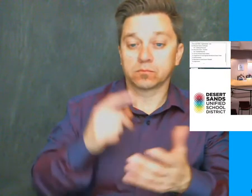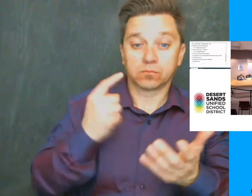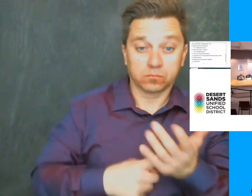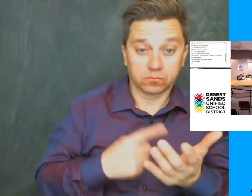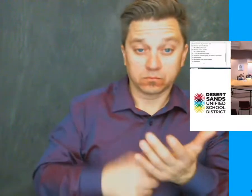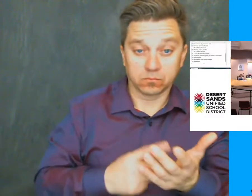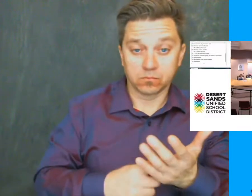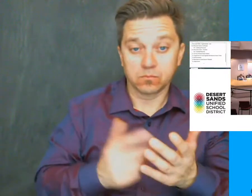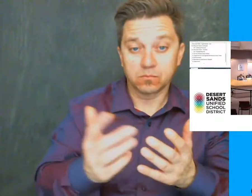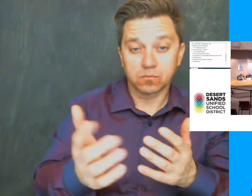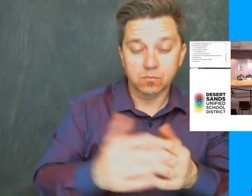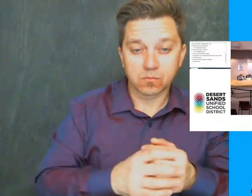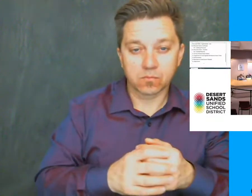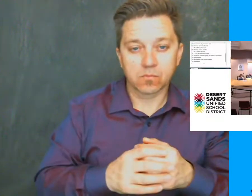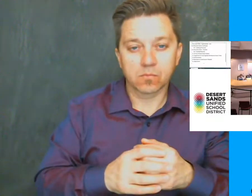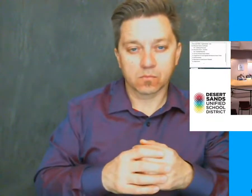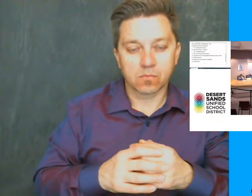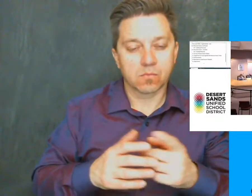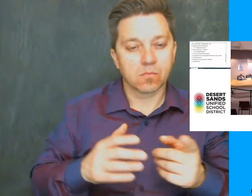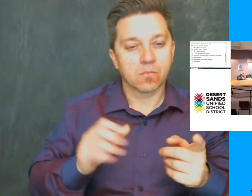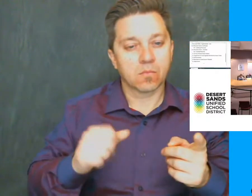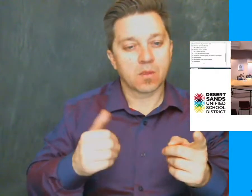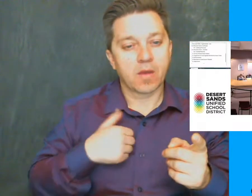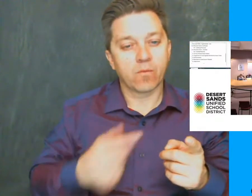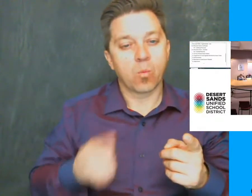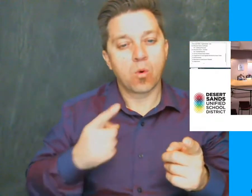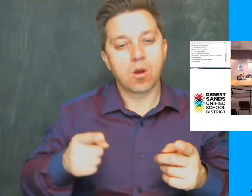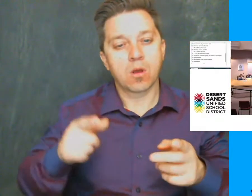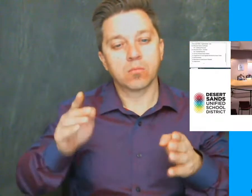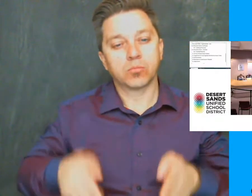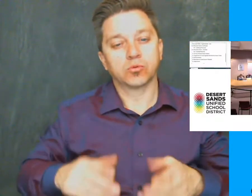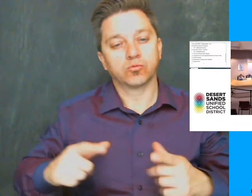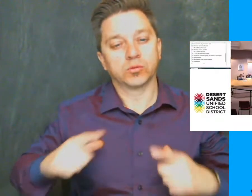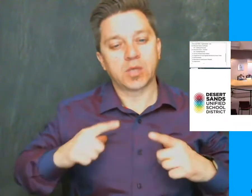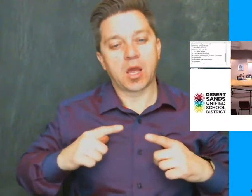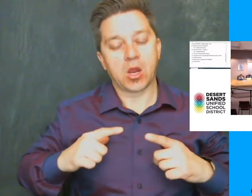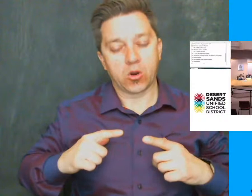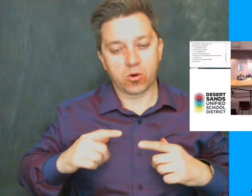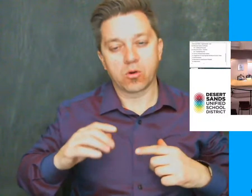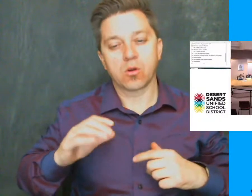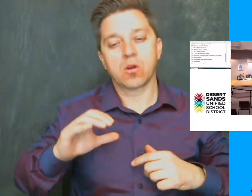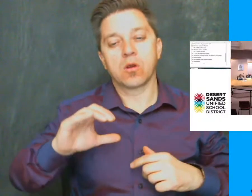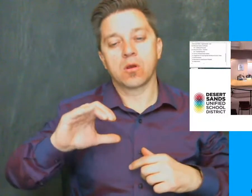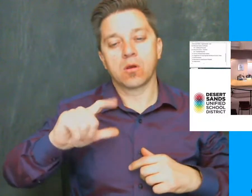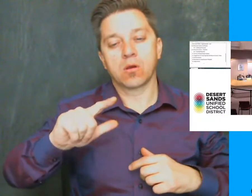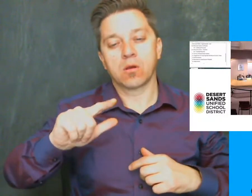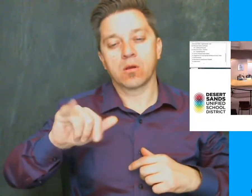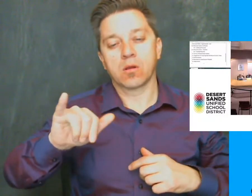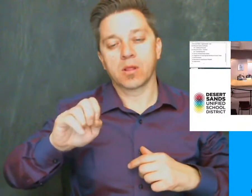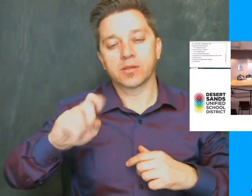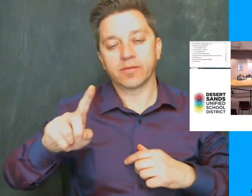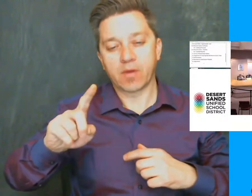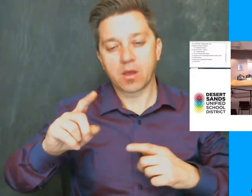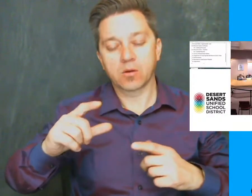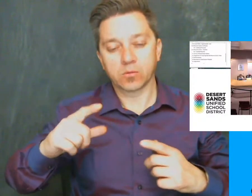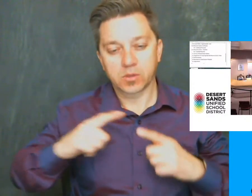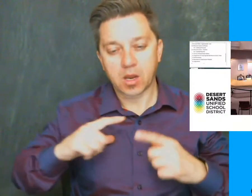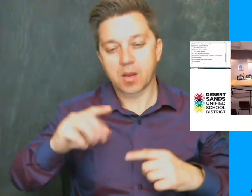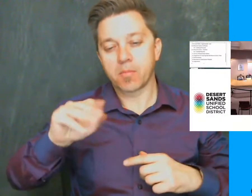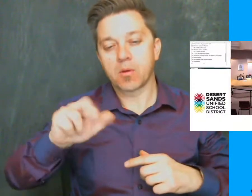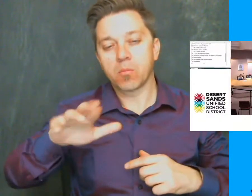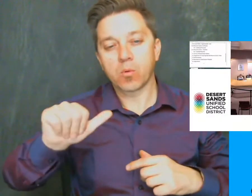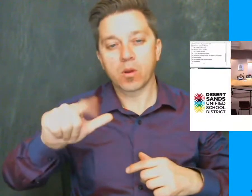discussion? Yes, we have one person retiring from the classified retirement, and it's Maria Lopez. She's retiring